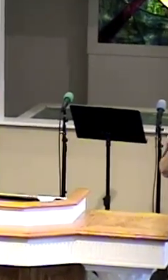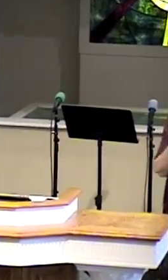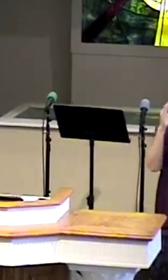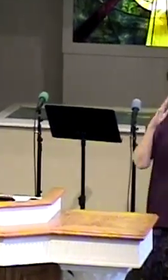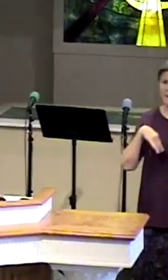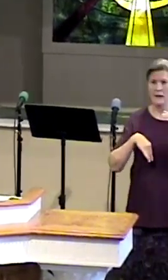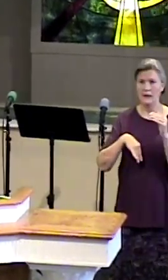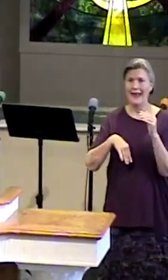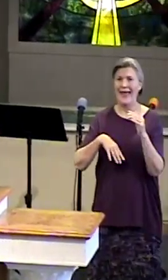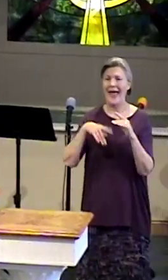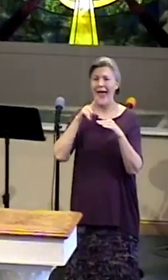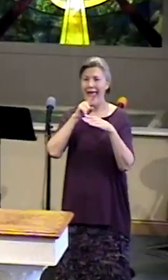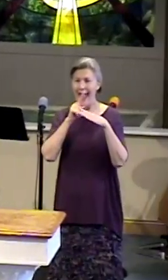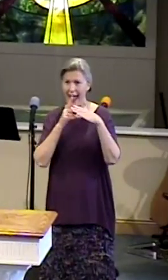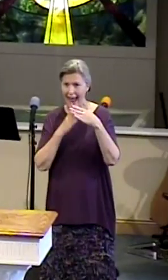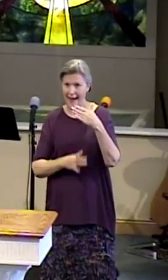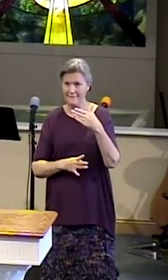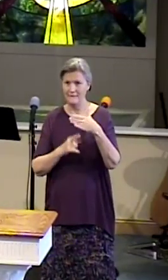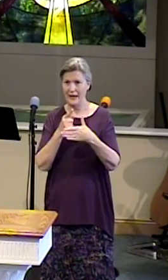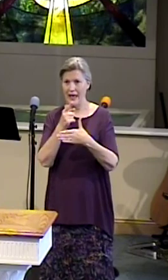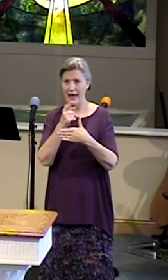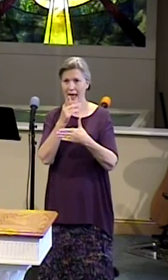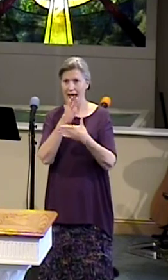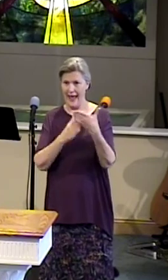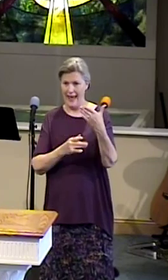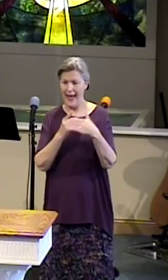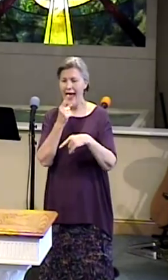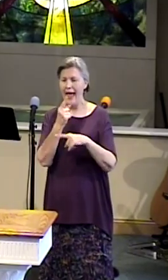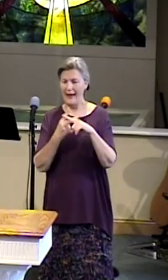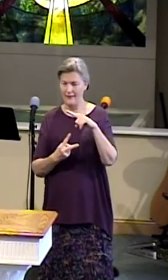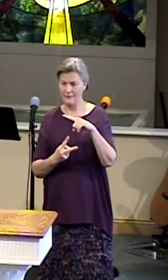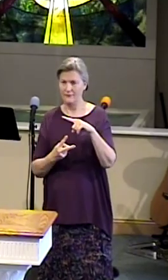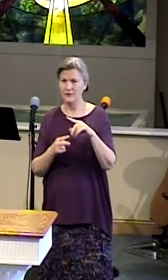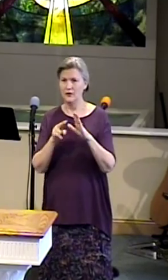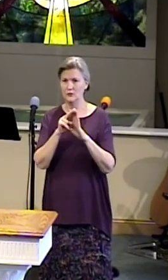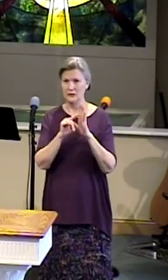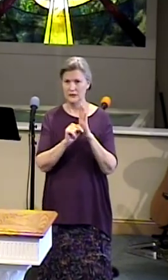What person is God waiting for?